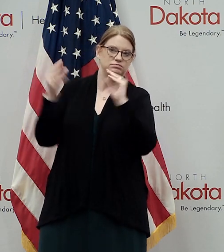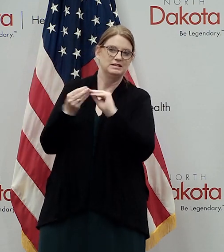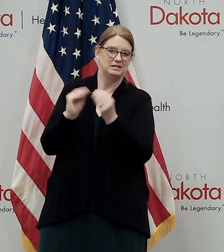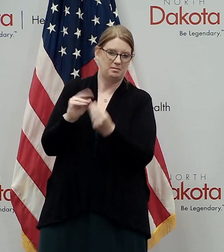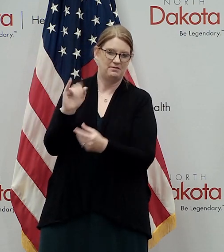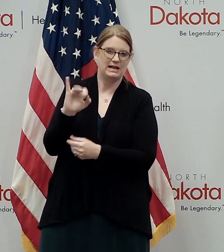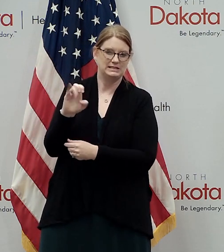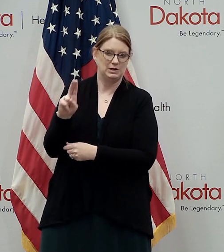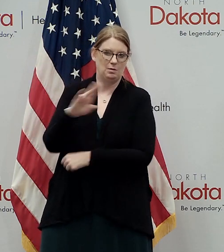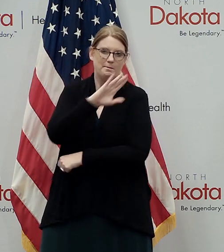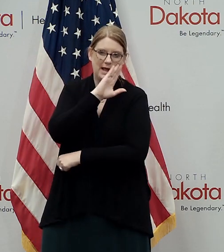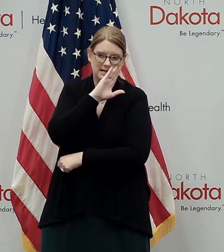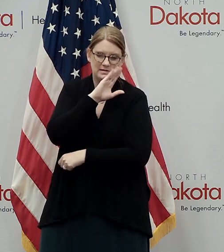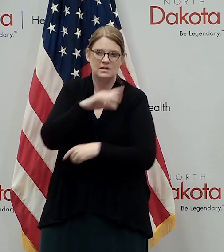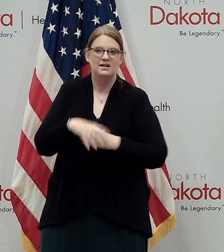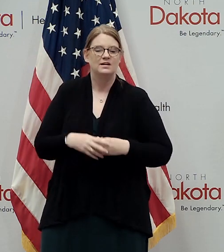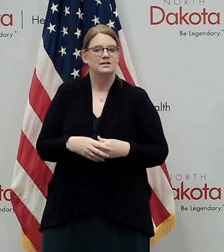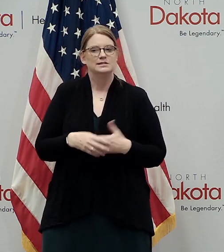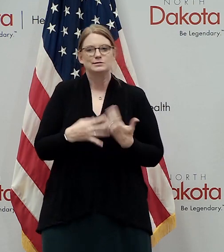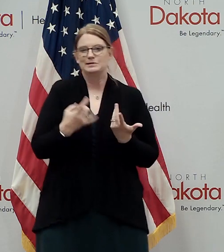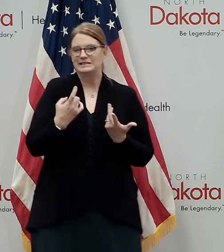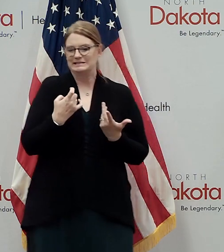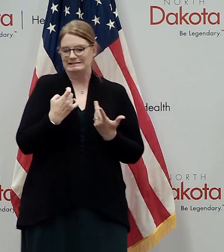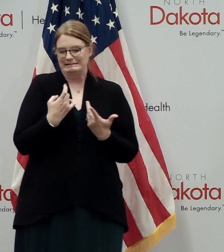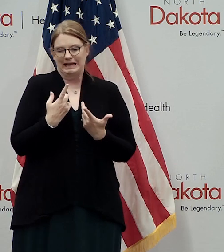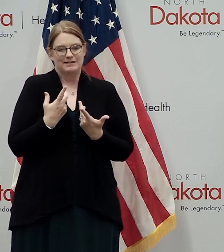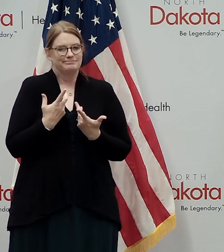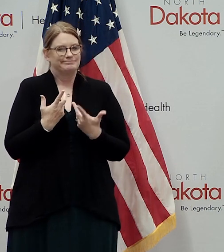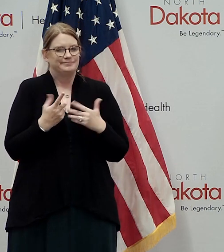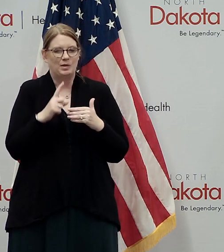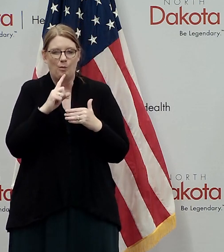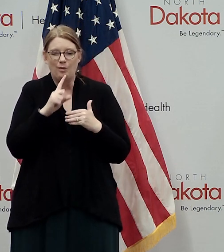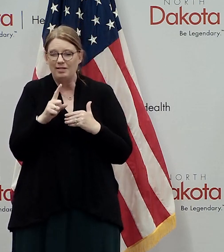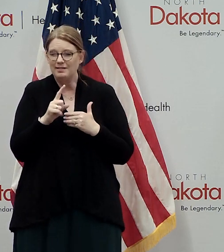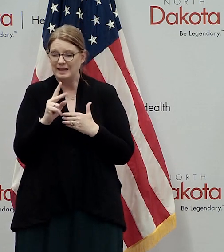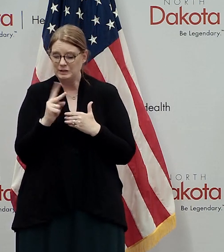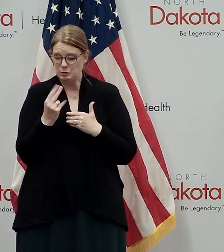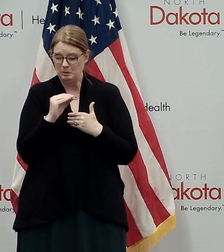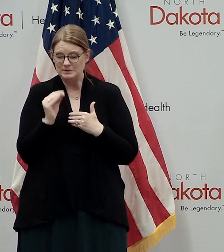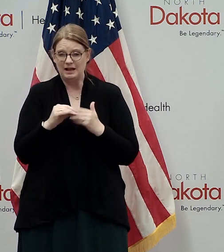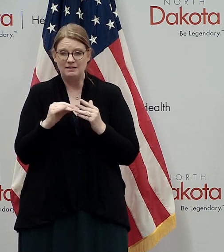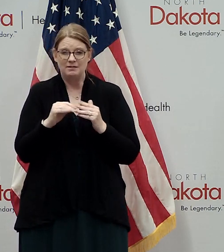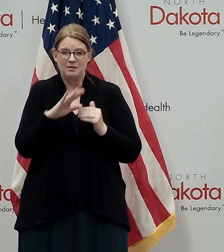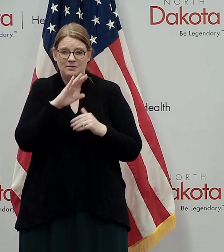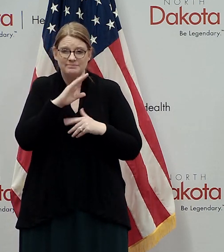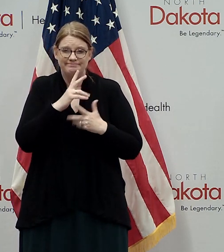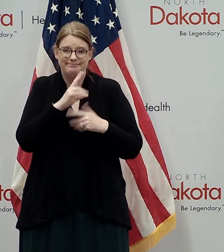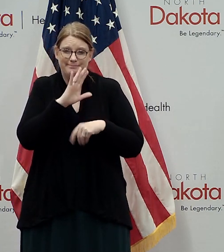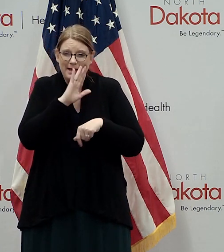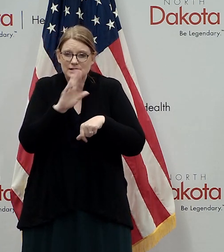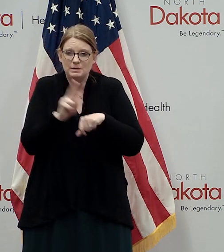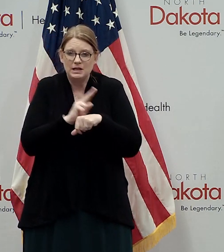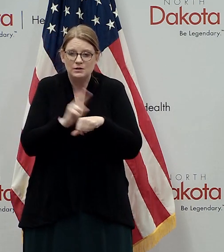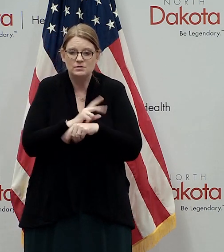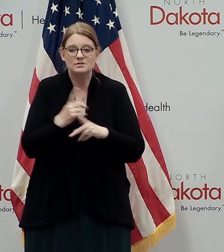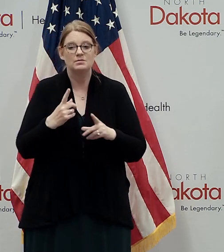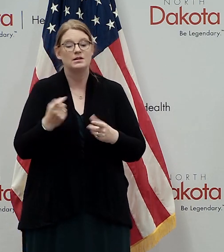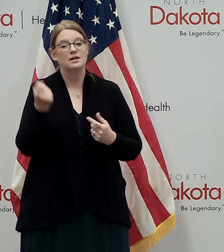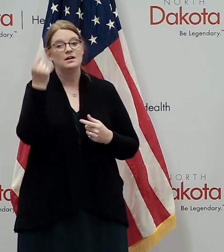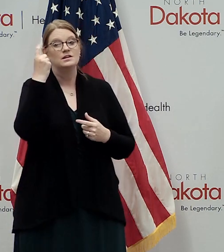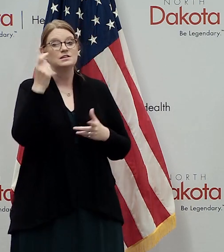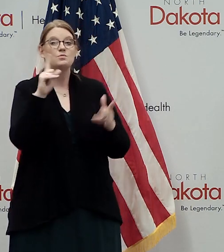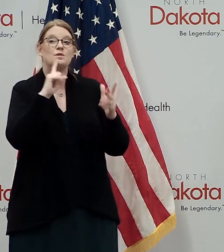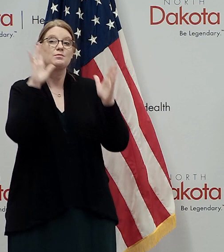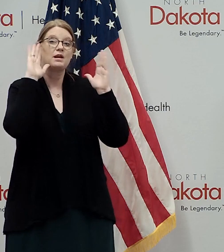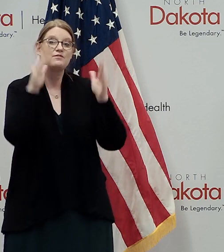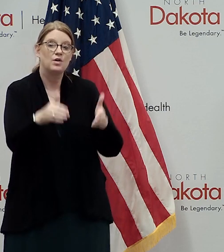we are barely scratching the surface on hospitalization. But we're focusing on this point a little more today, because one of the things we heard on the